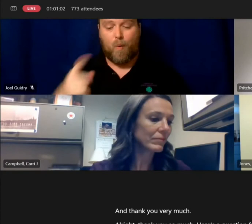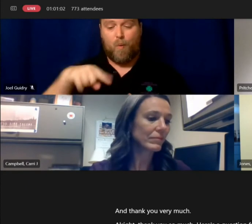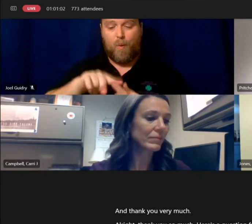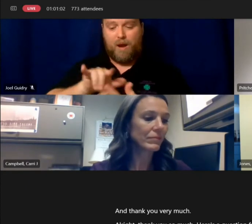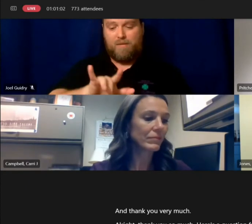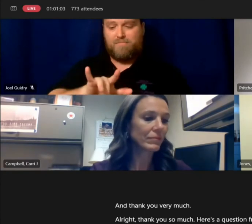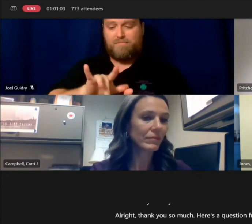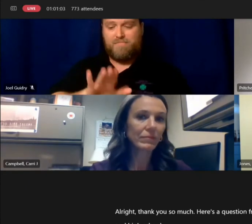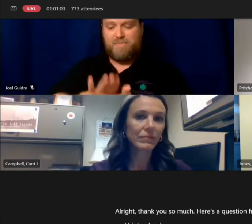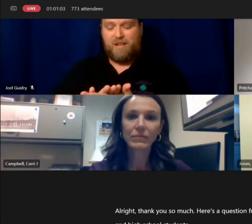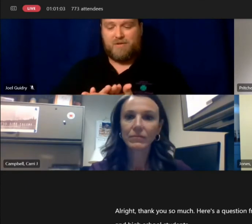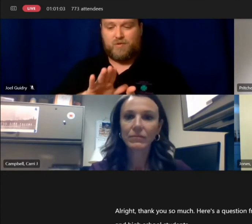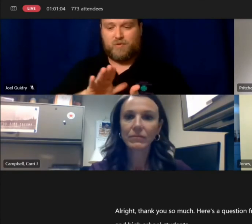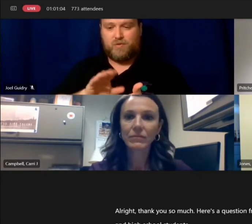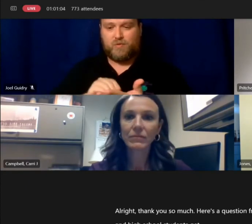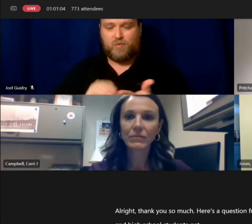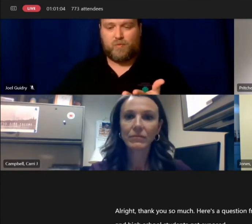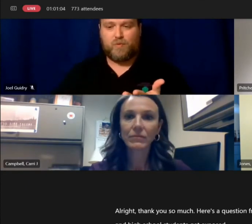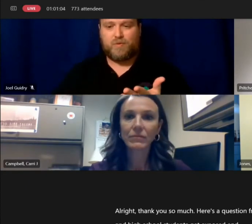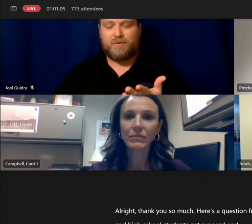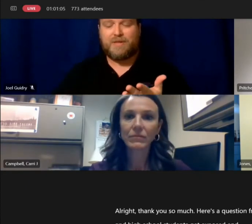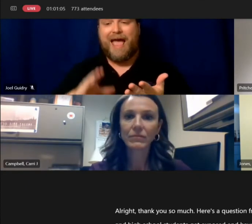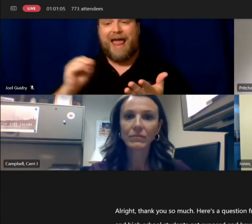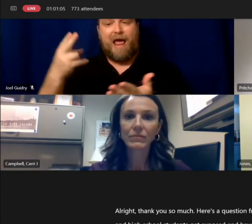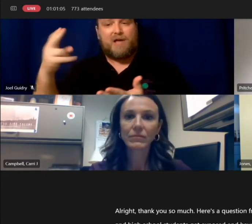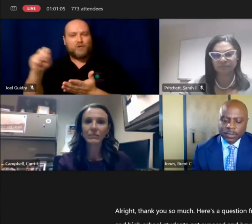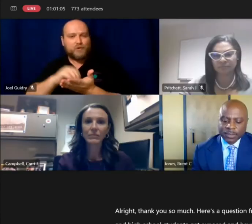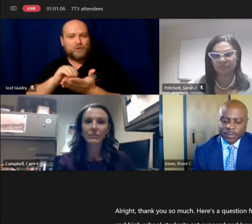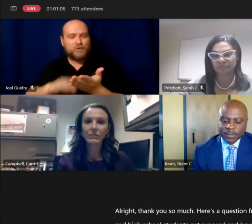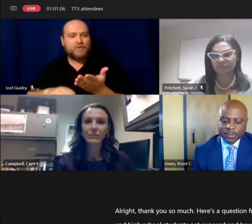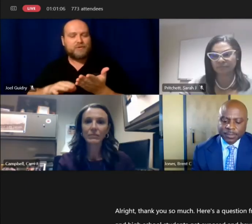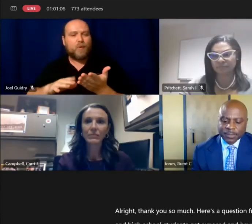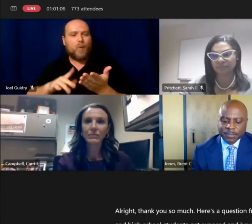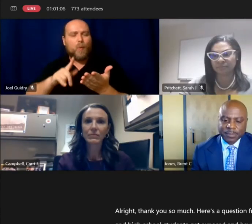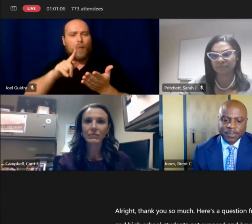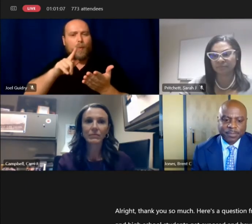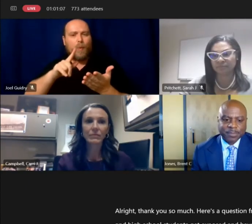exposed and have to quarantine, who do we call?